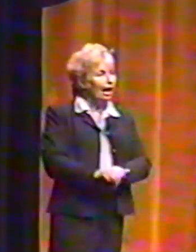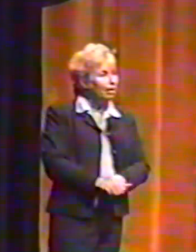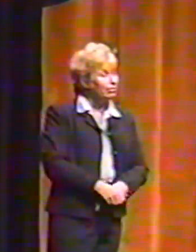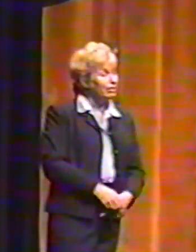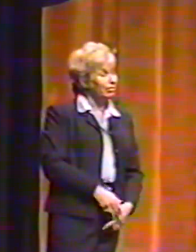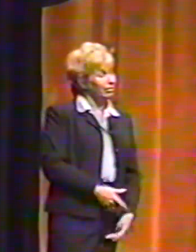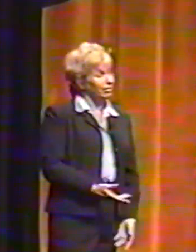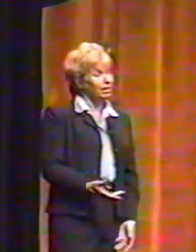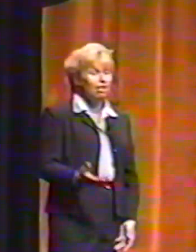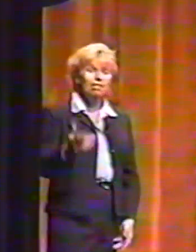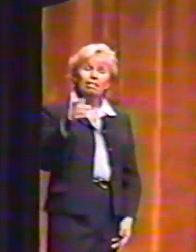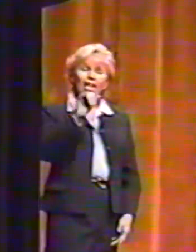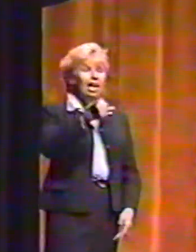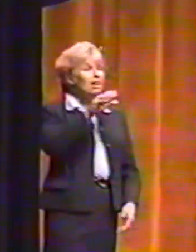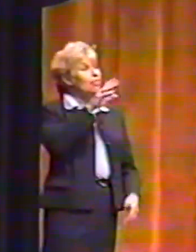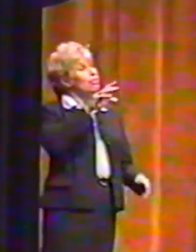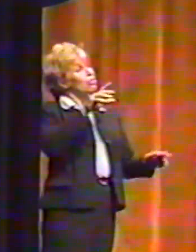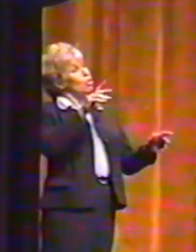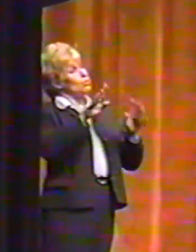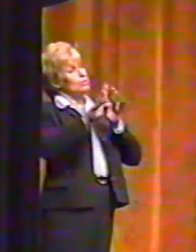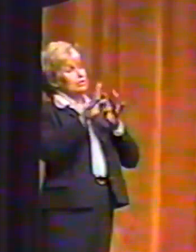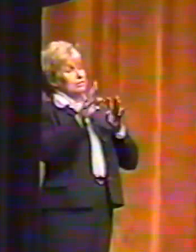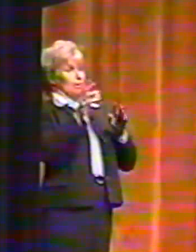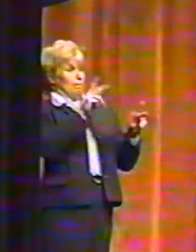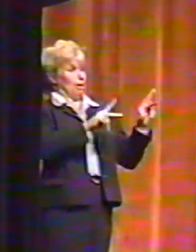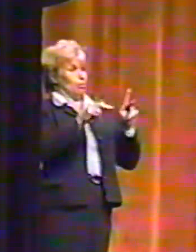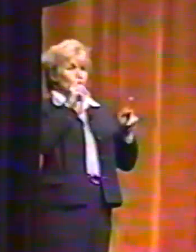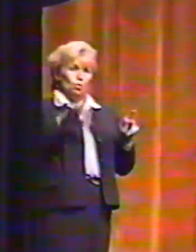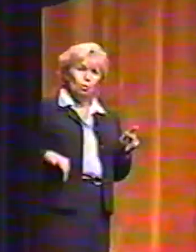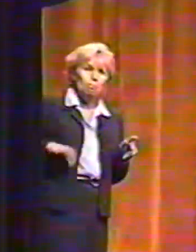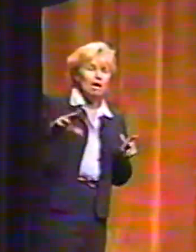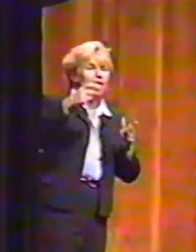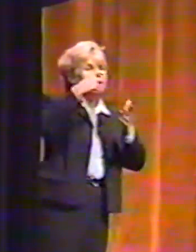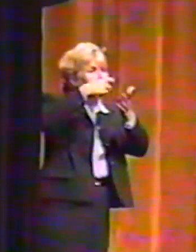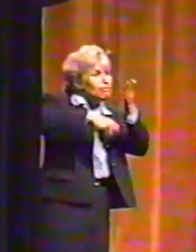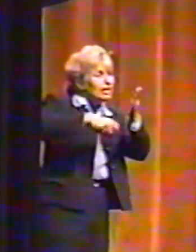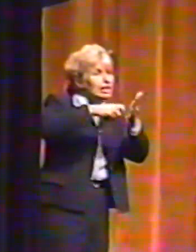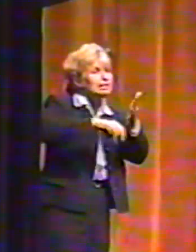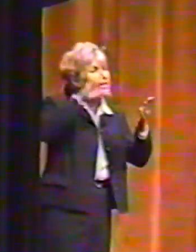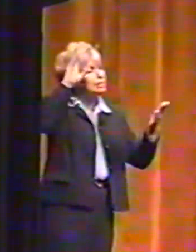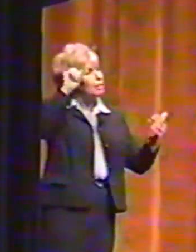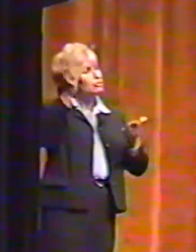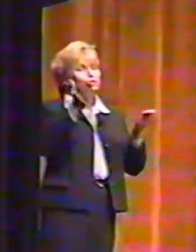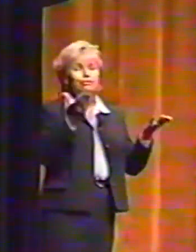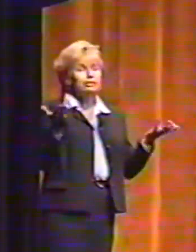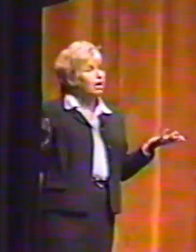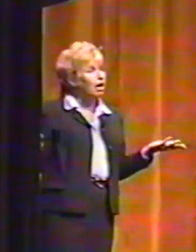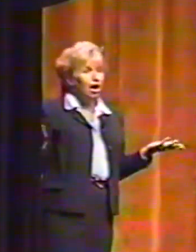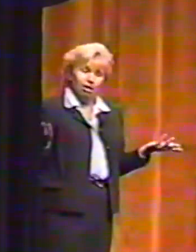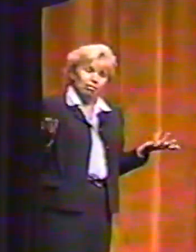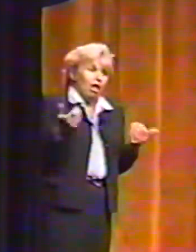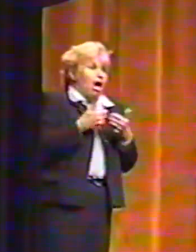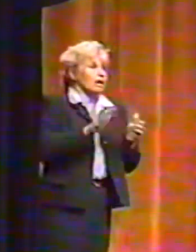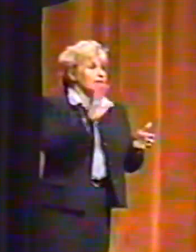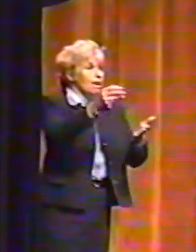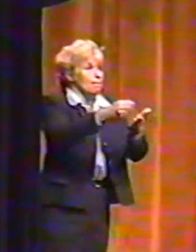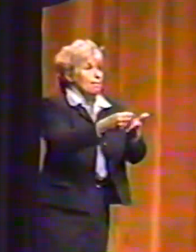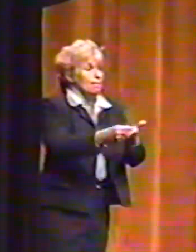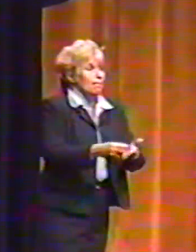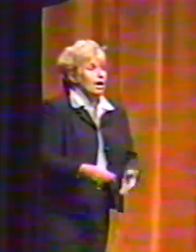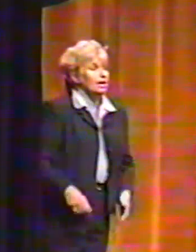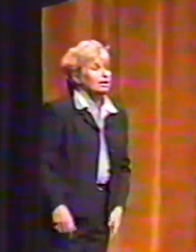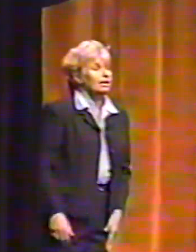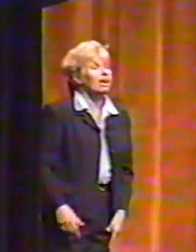immigrants who had paid those fees and were expecting services in return. Turns out that we learned that stealing money